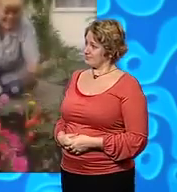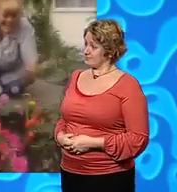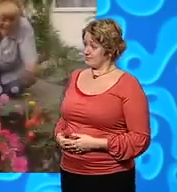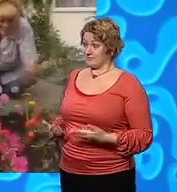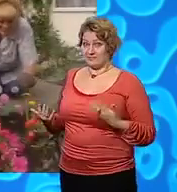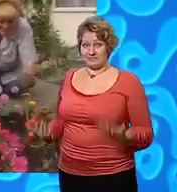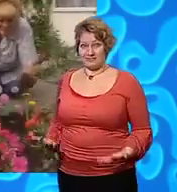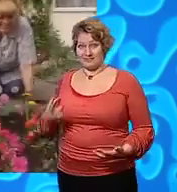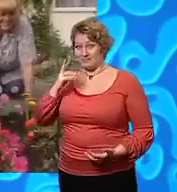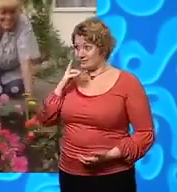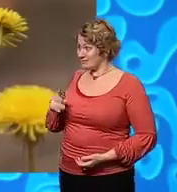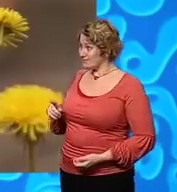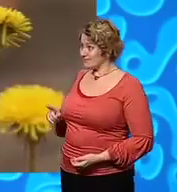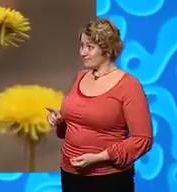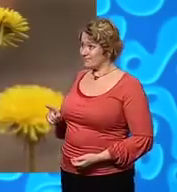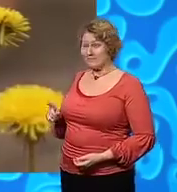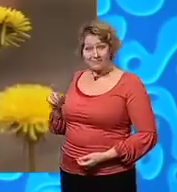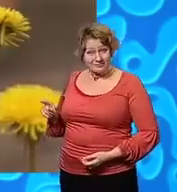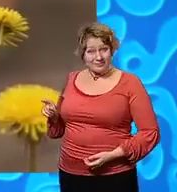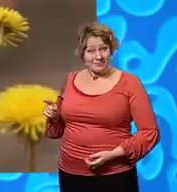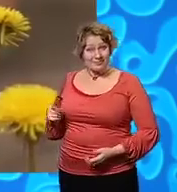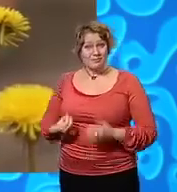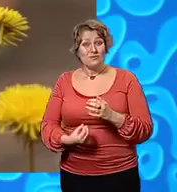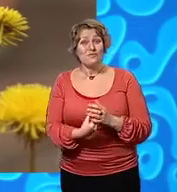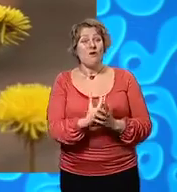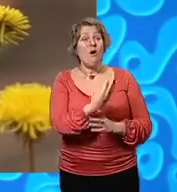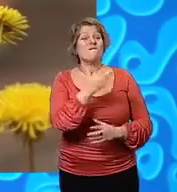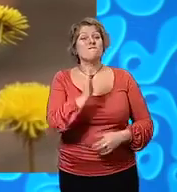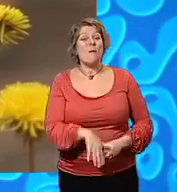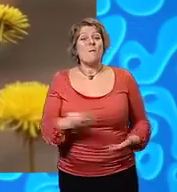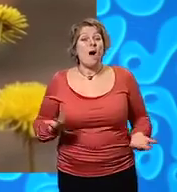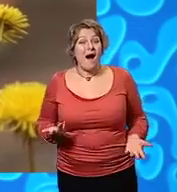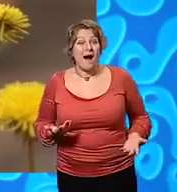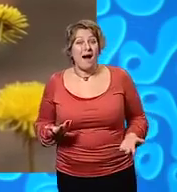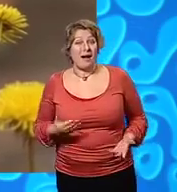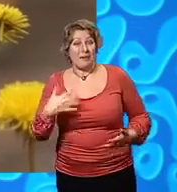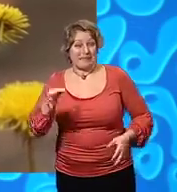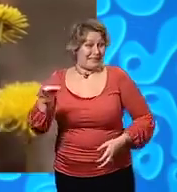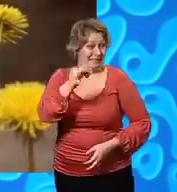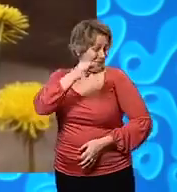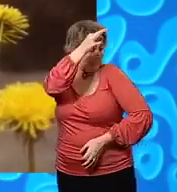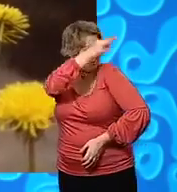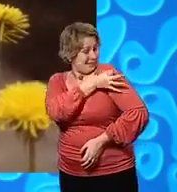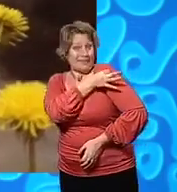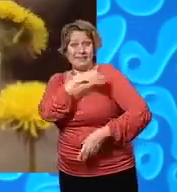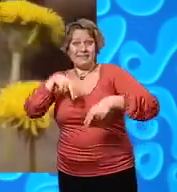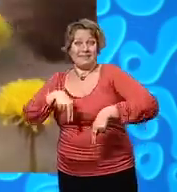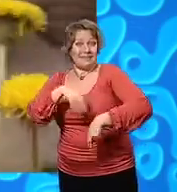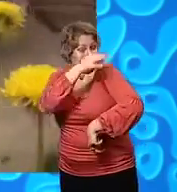And here they are. All these dandelions grew from seeds that got stuck to Pippin's coat